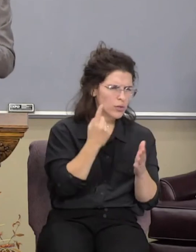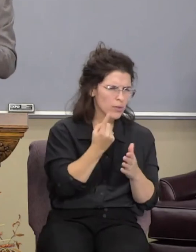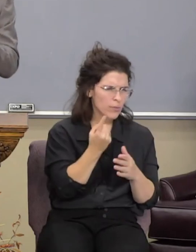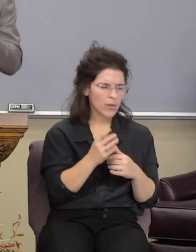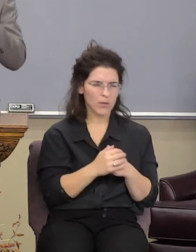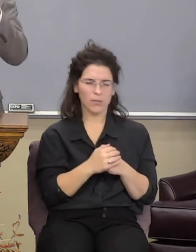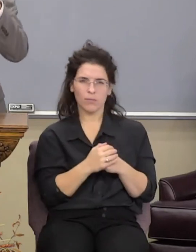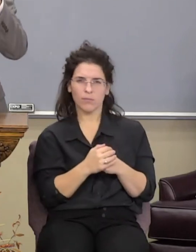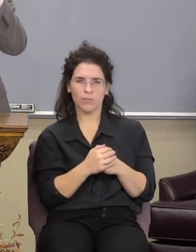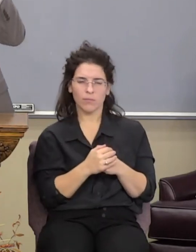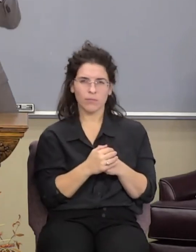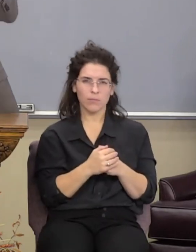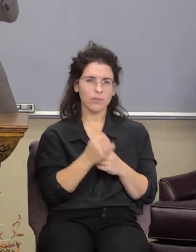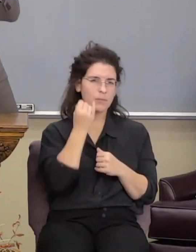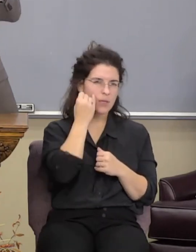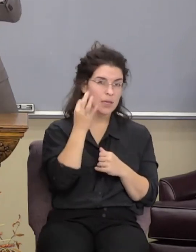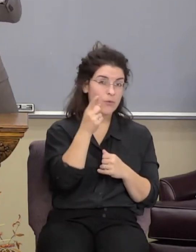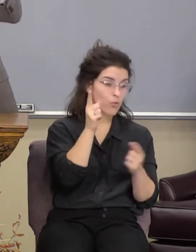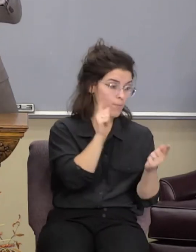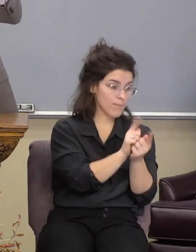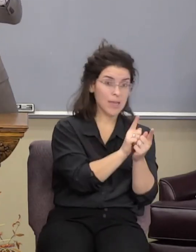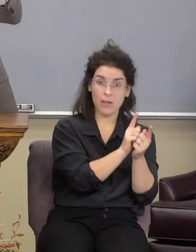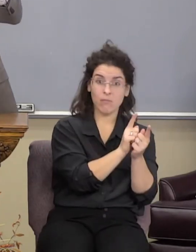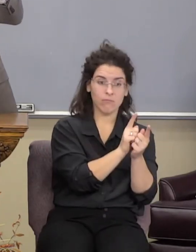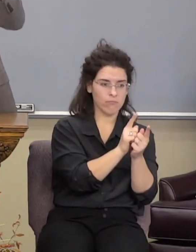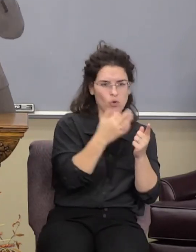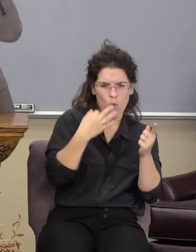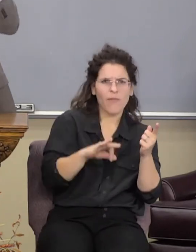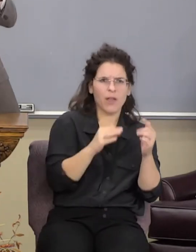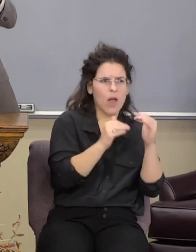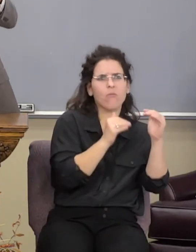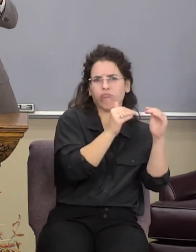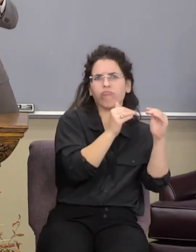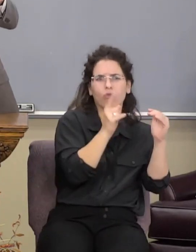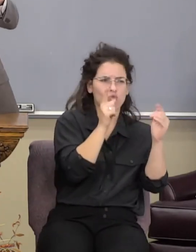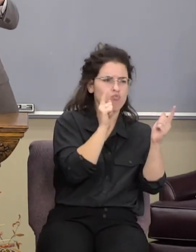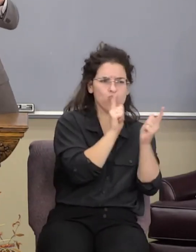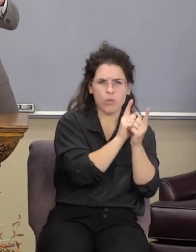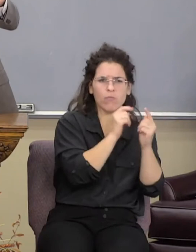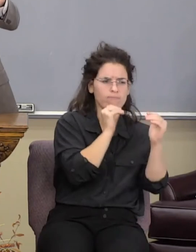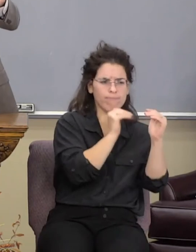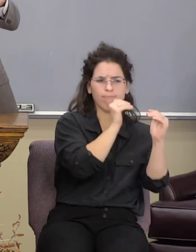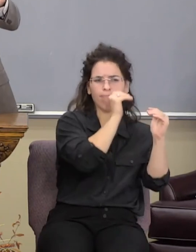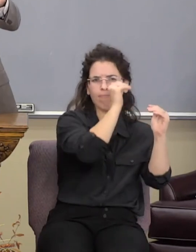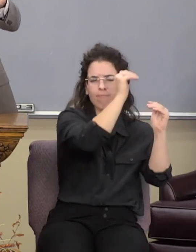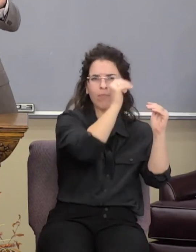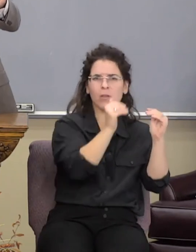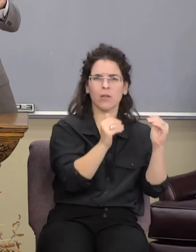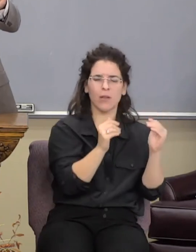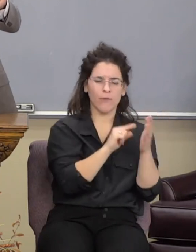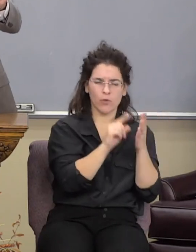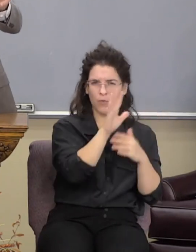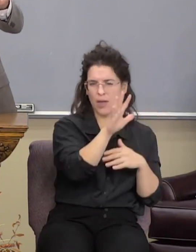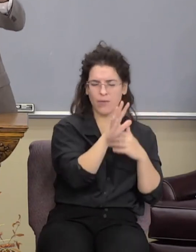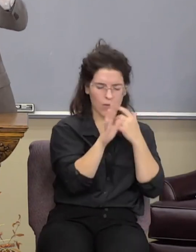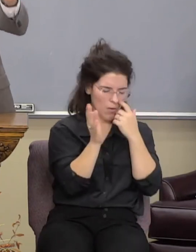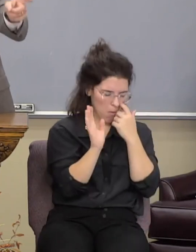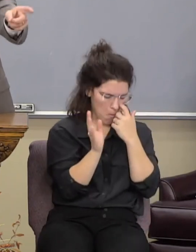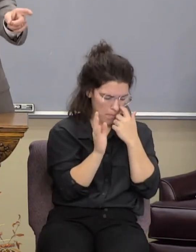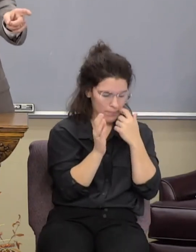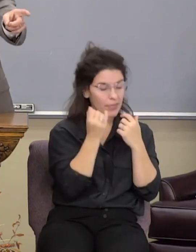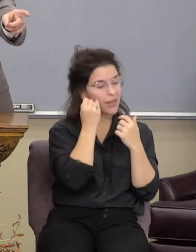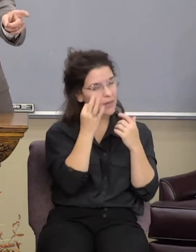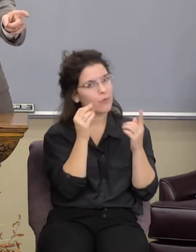here? If you meet the qualification, verse 4, you meet the qualification of verse 5, or I'm sorry, if you